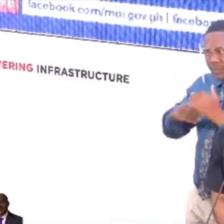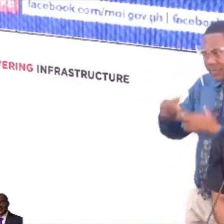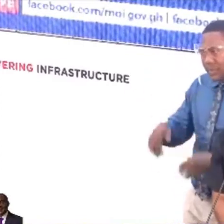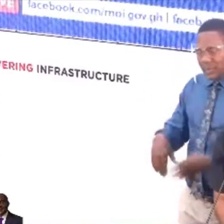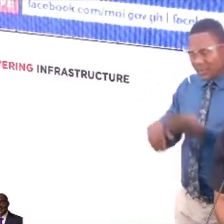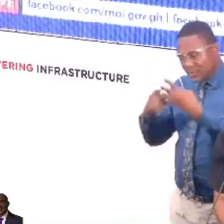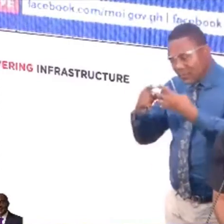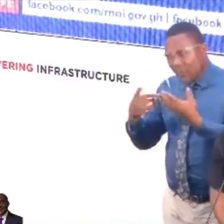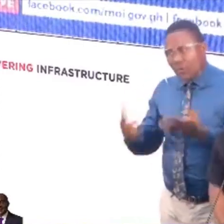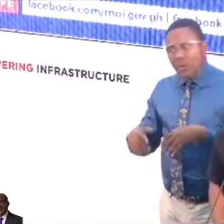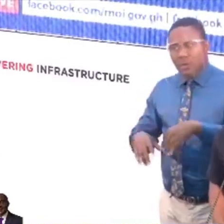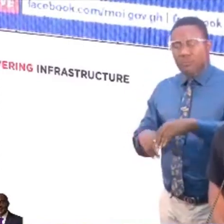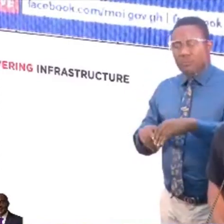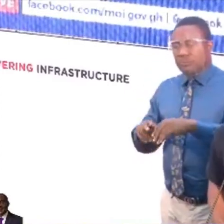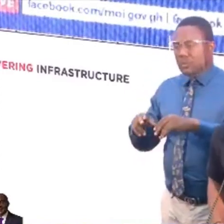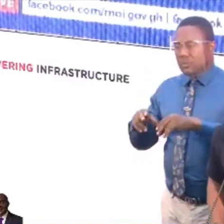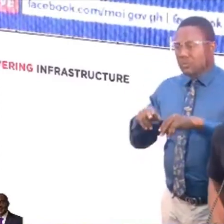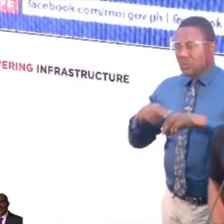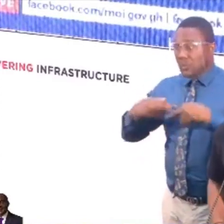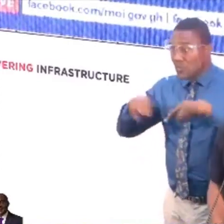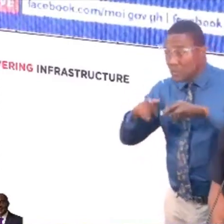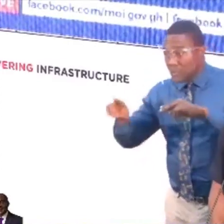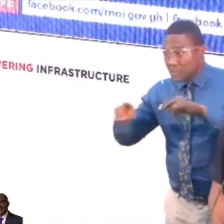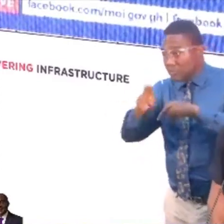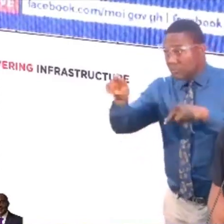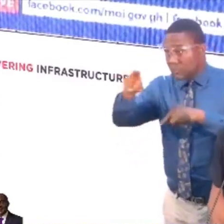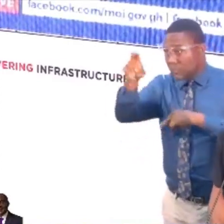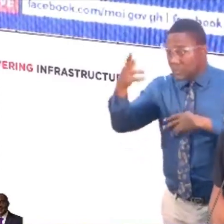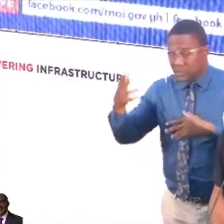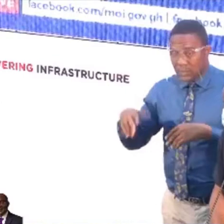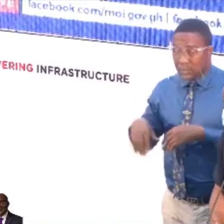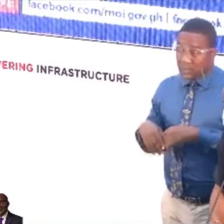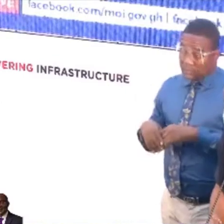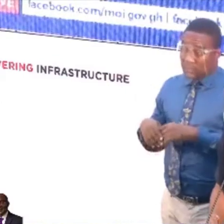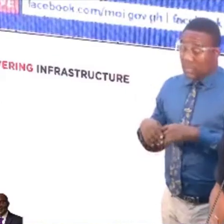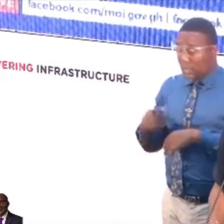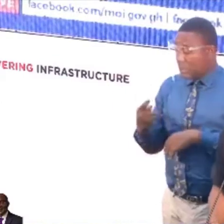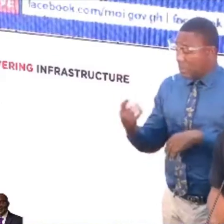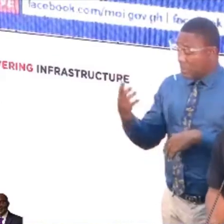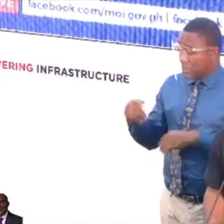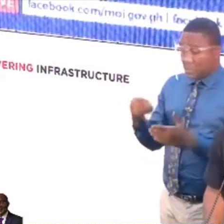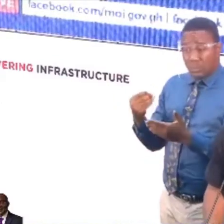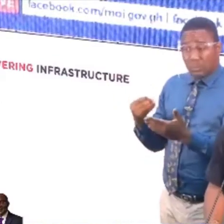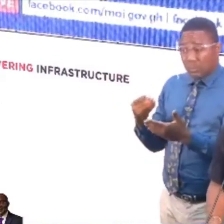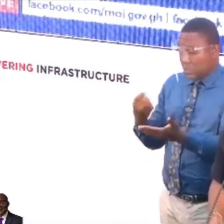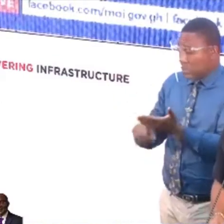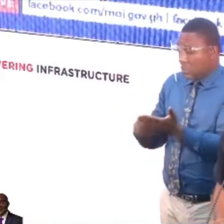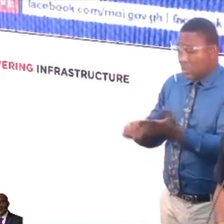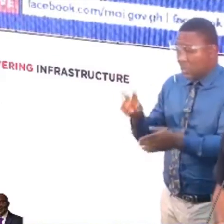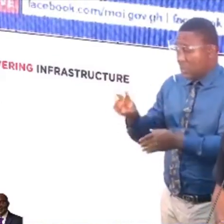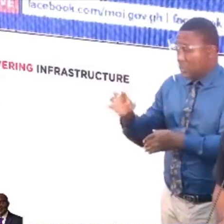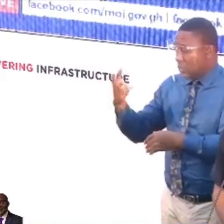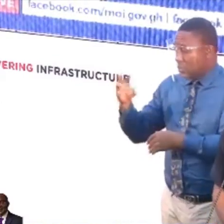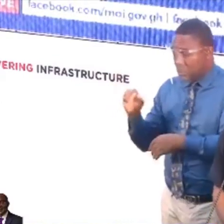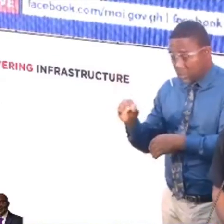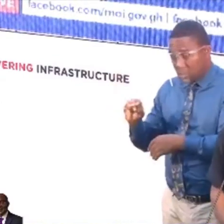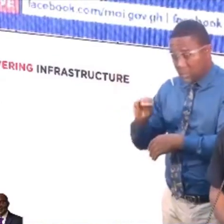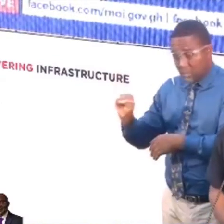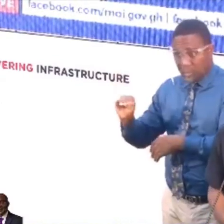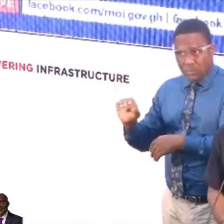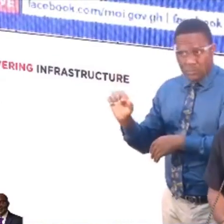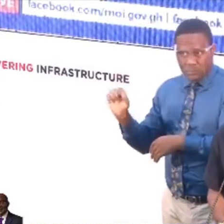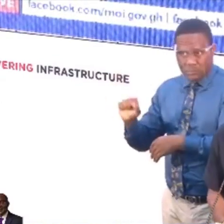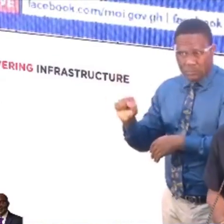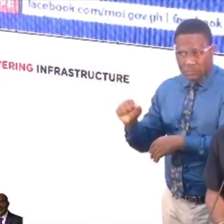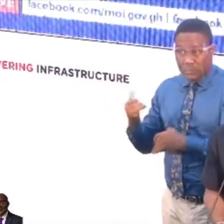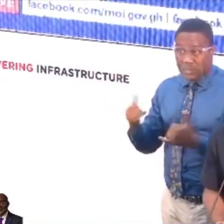of $89 million, and somebody will build just one for $260 million. On